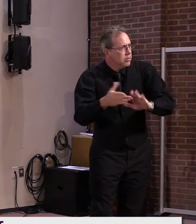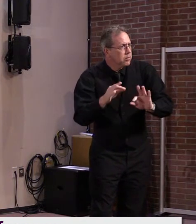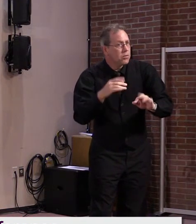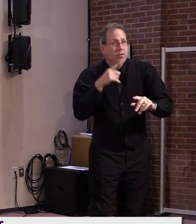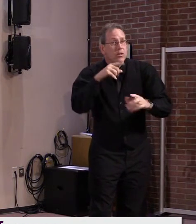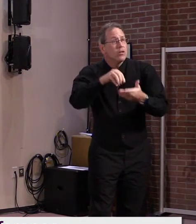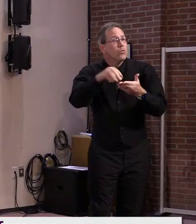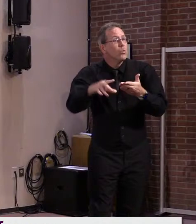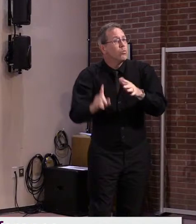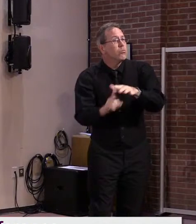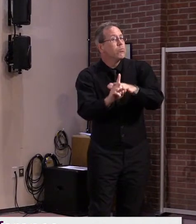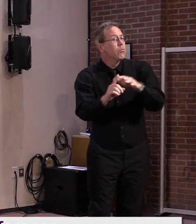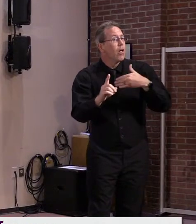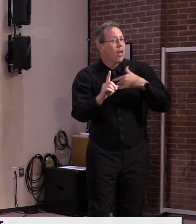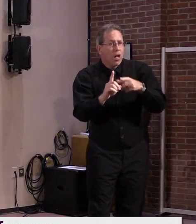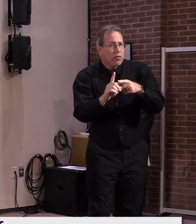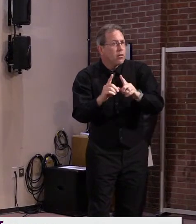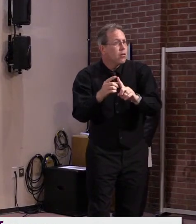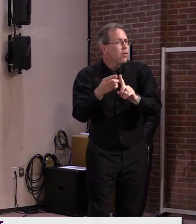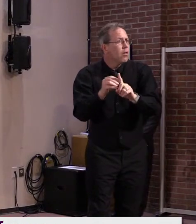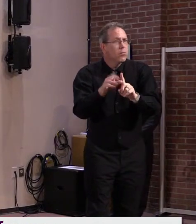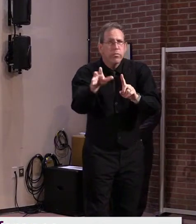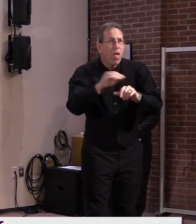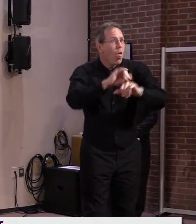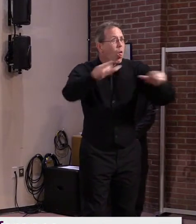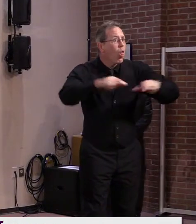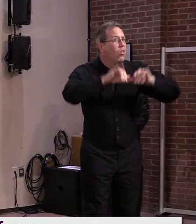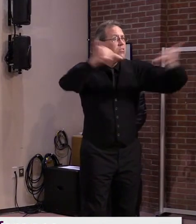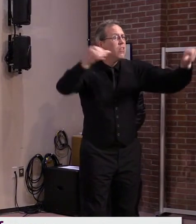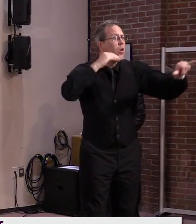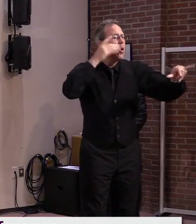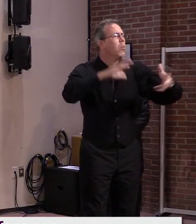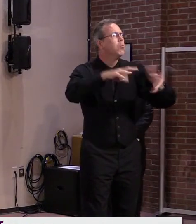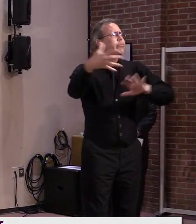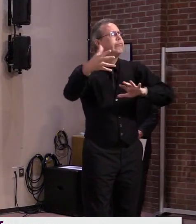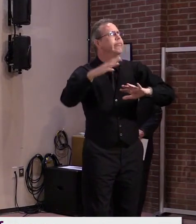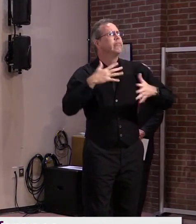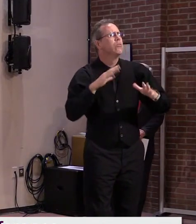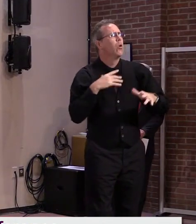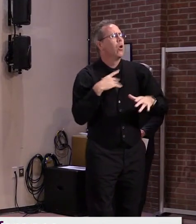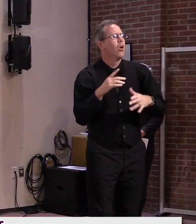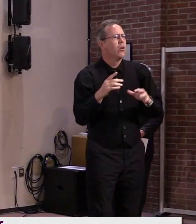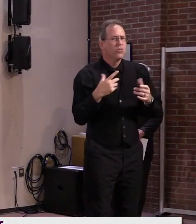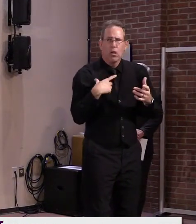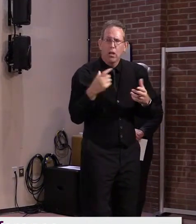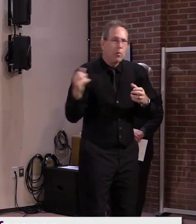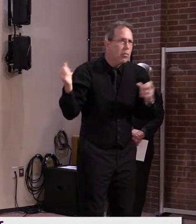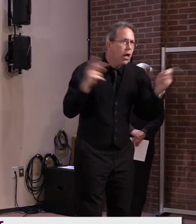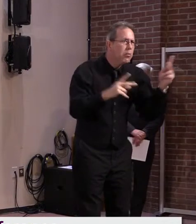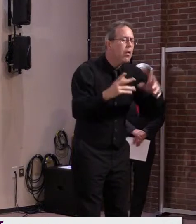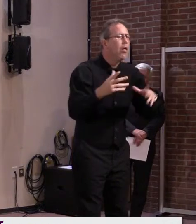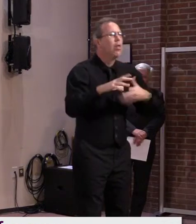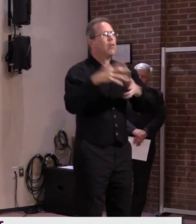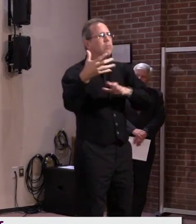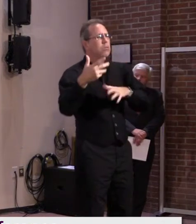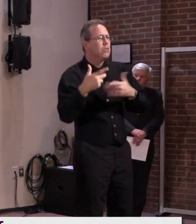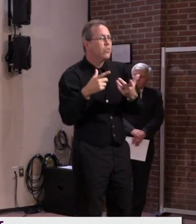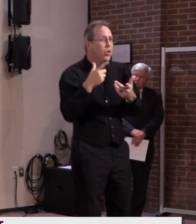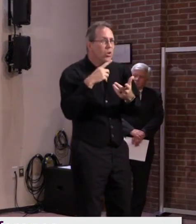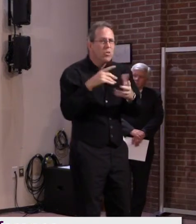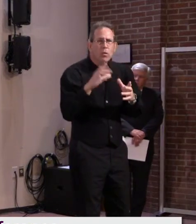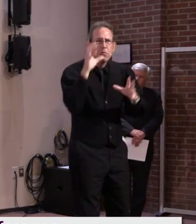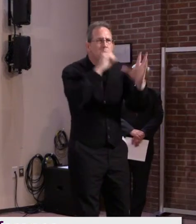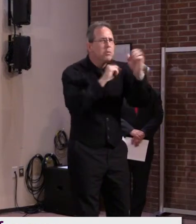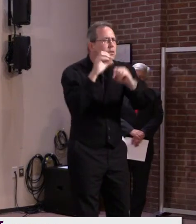ever become a case. This is valuable classroom time that's lost, making it difficult for schools to manage logistically